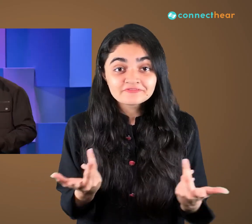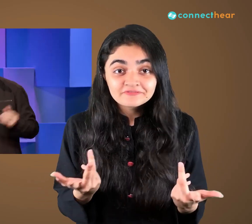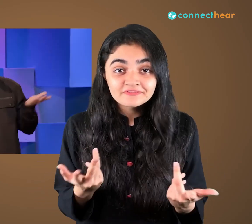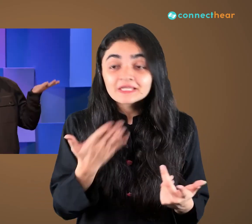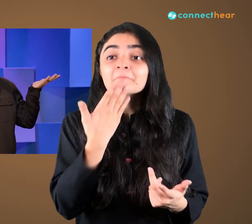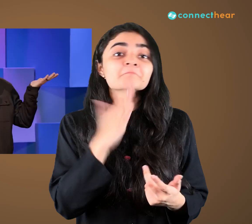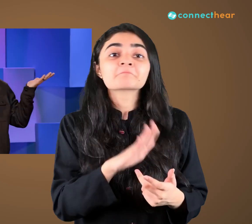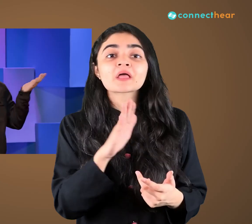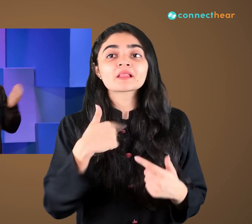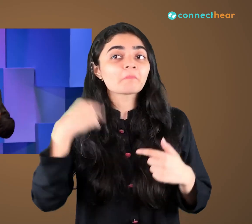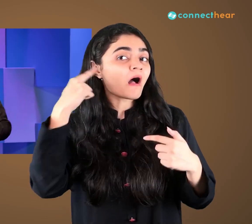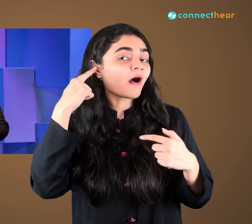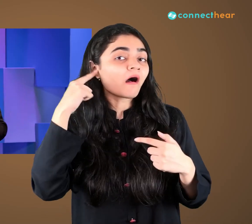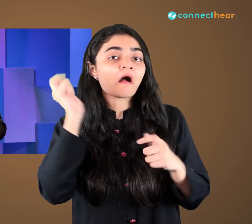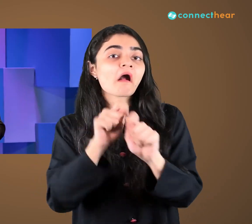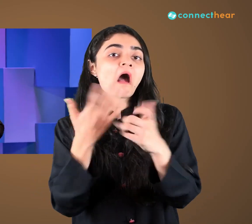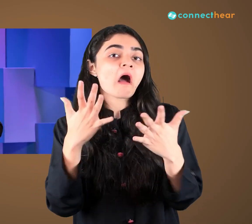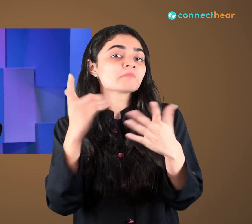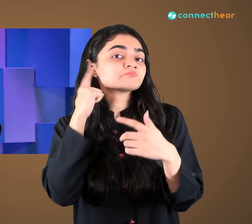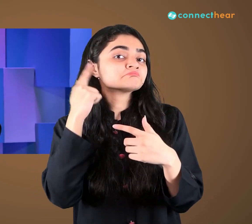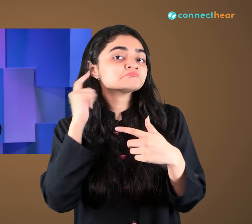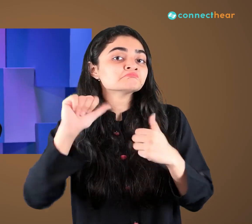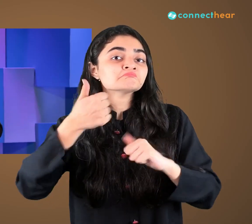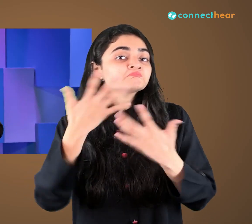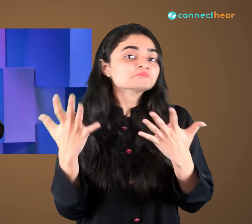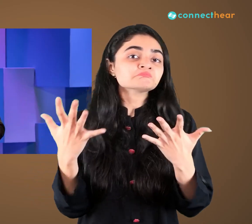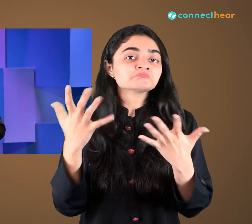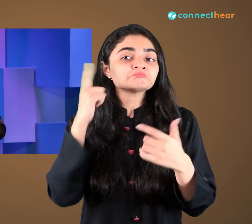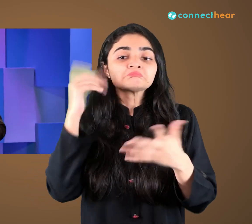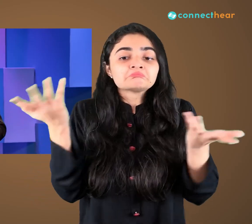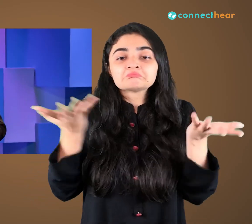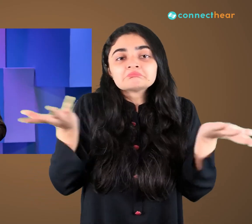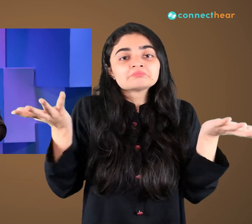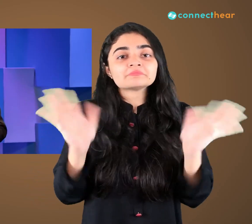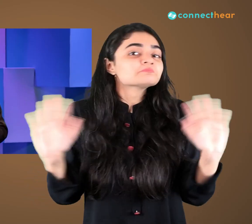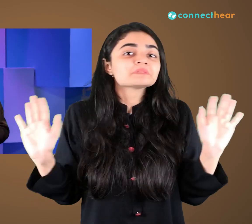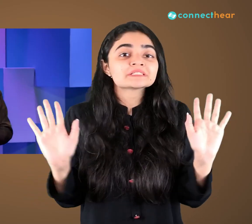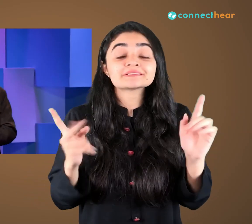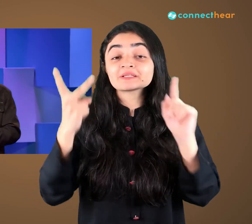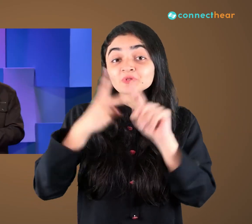deaf. That means ear no working. That's what that means.